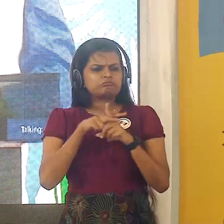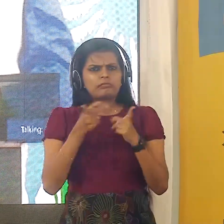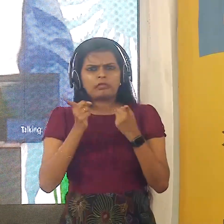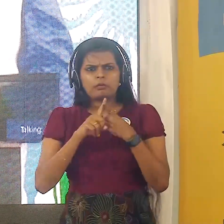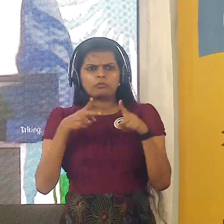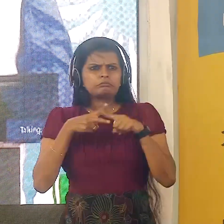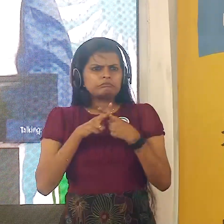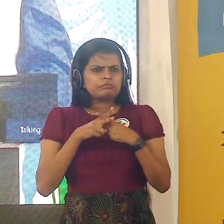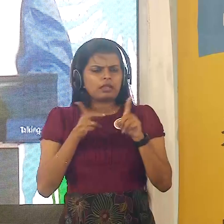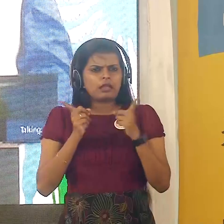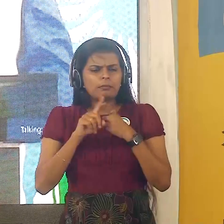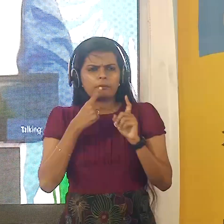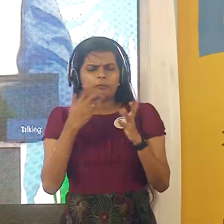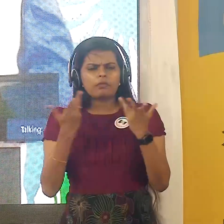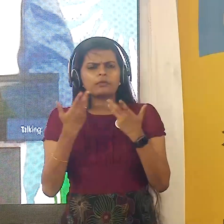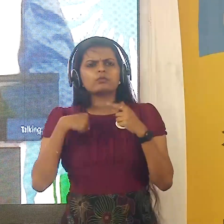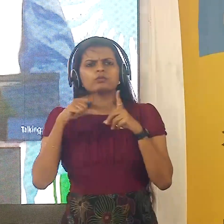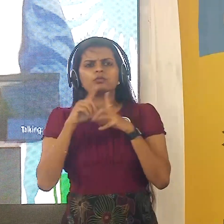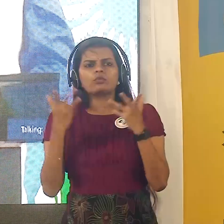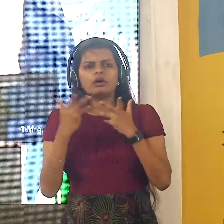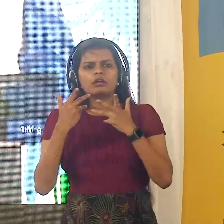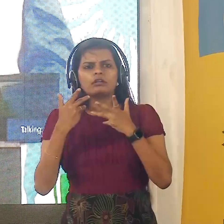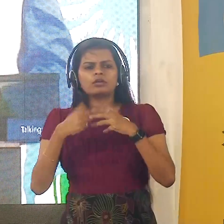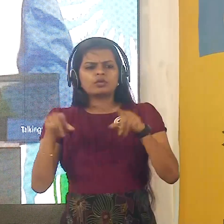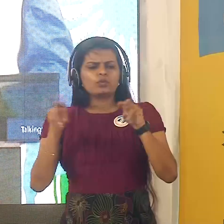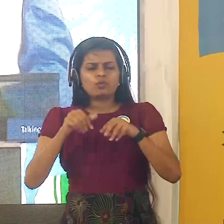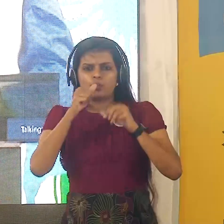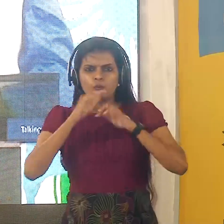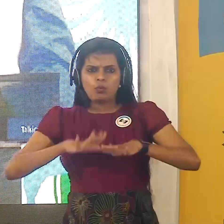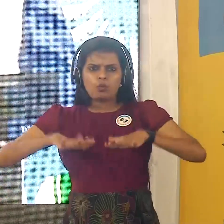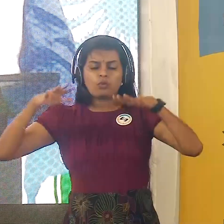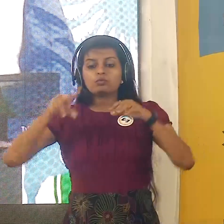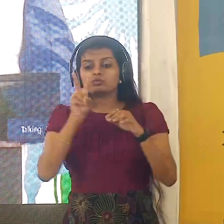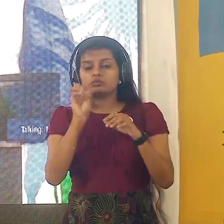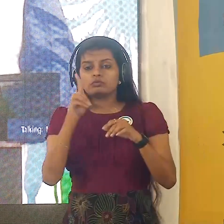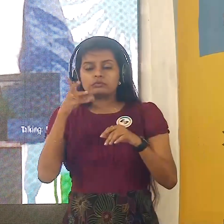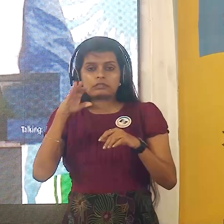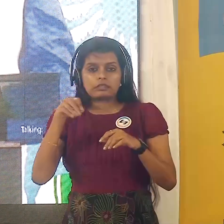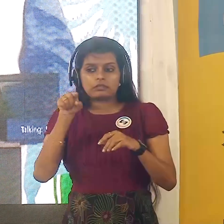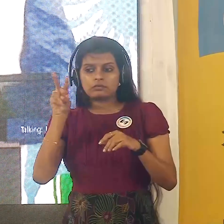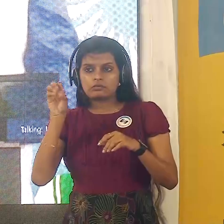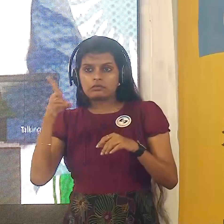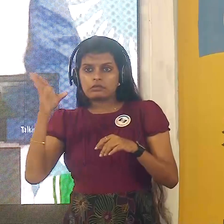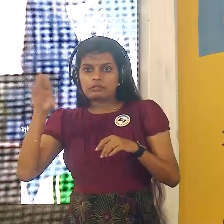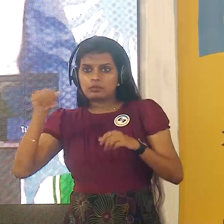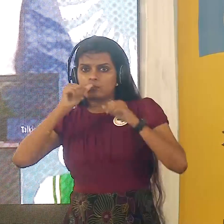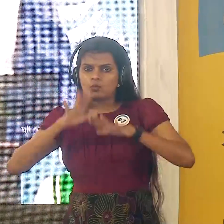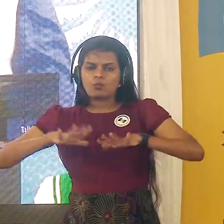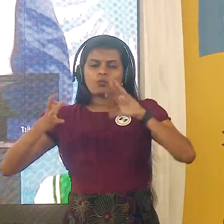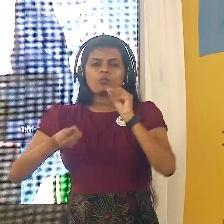eastern coast, but we witnessed huge floods in 2018-19, and